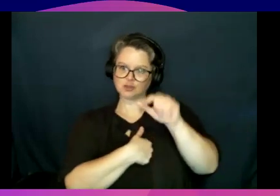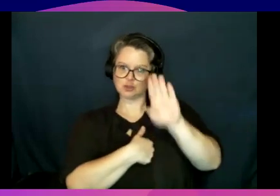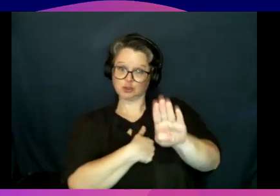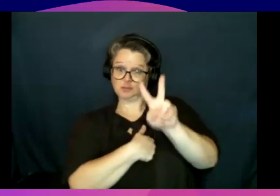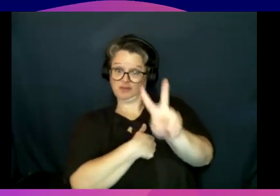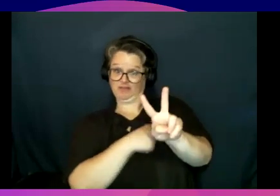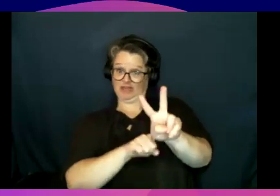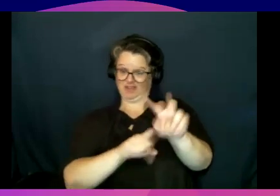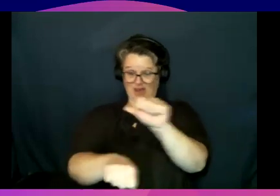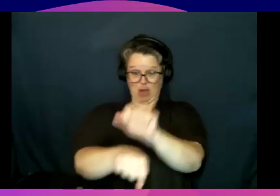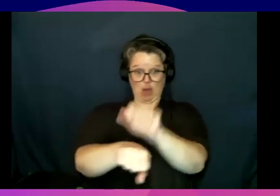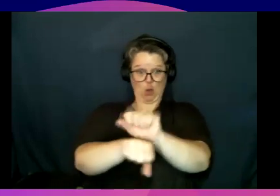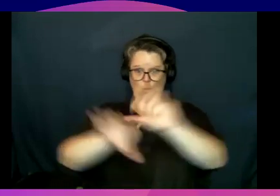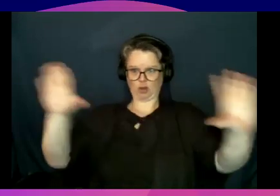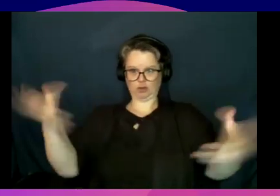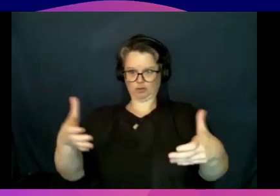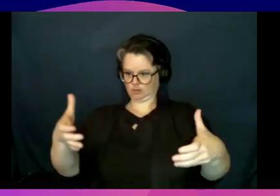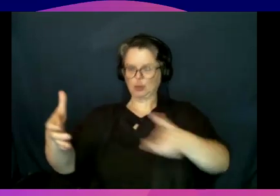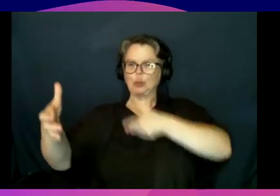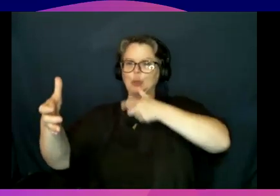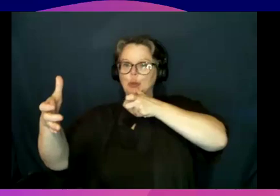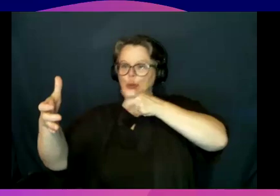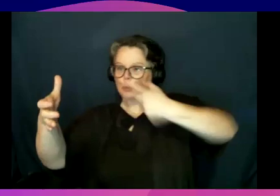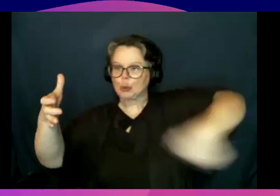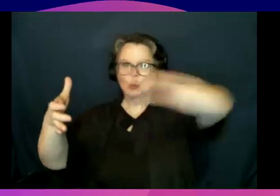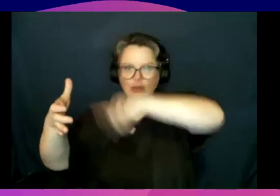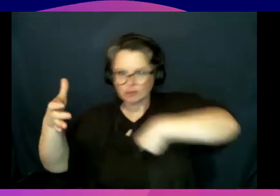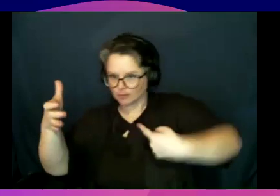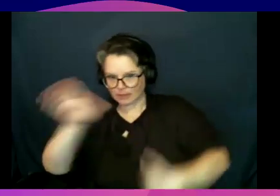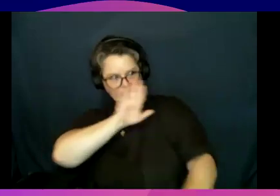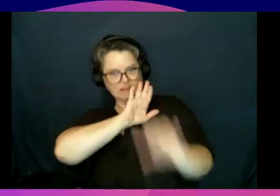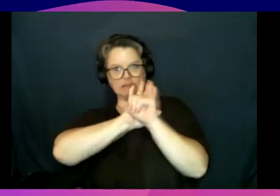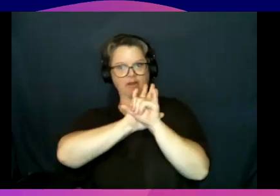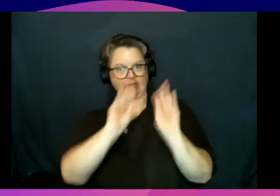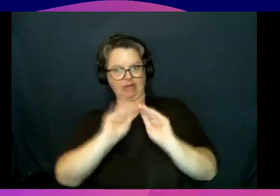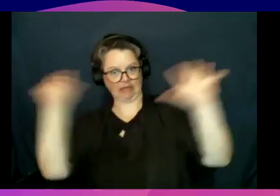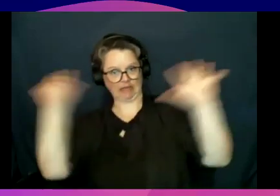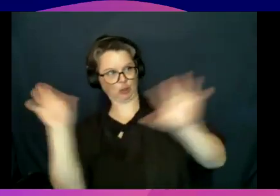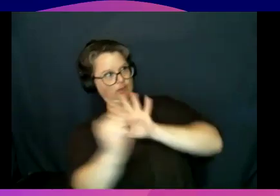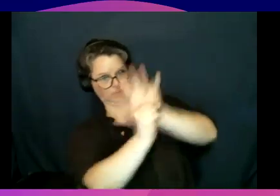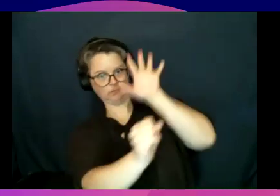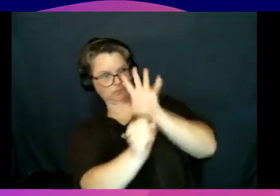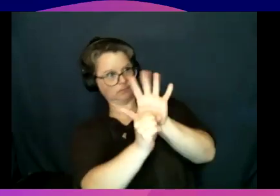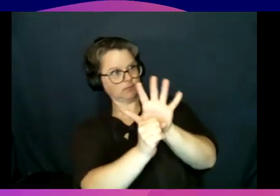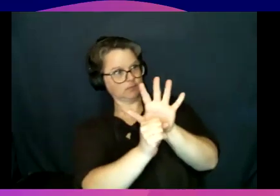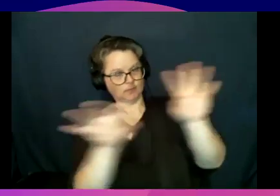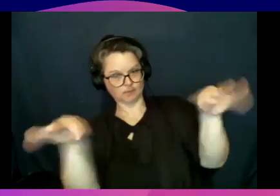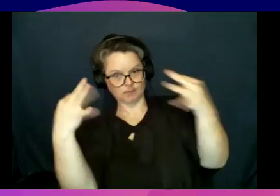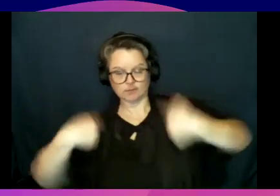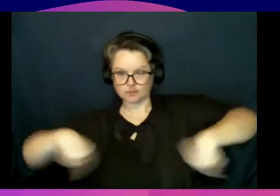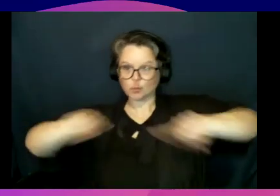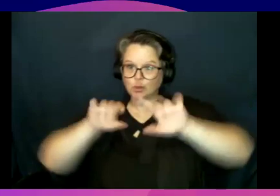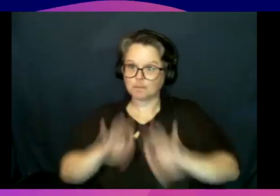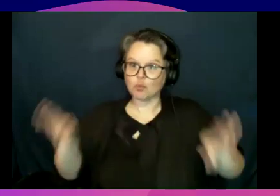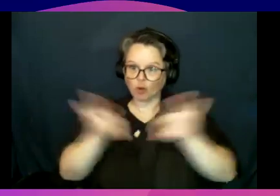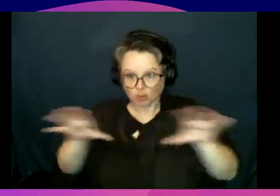collective visibility of who we are as a workforce, what we do, and why our work is important. Many individuals